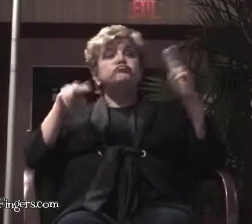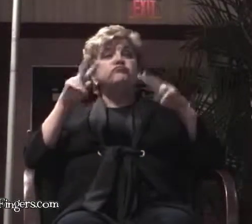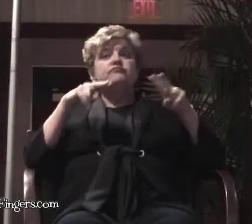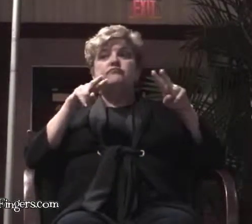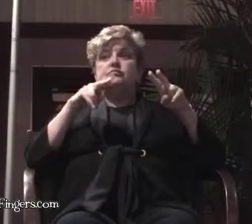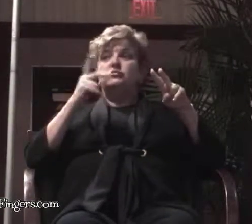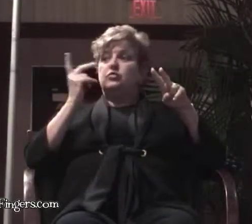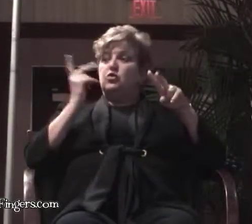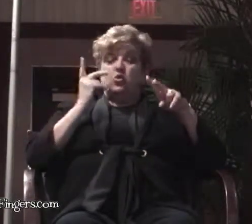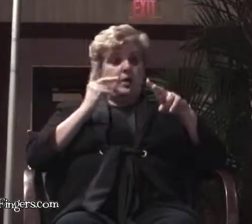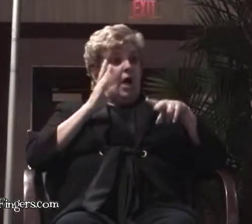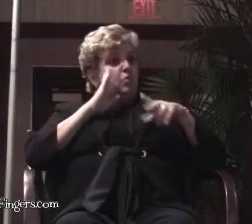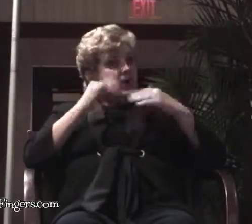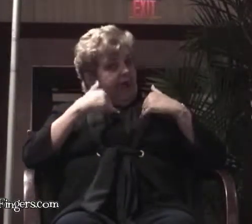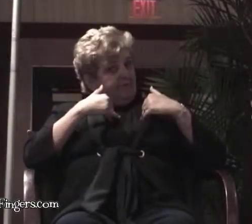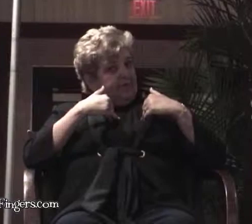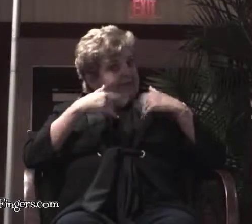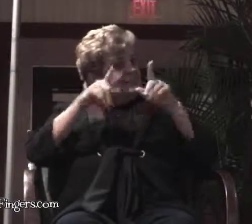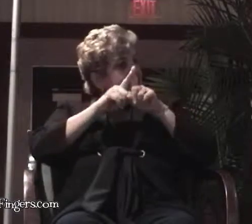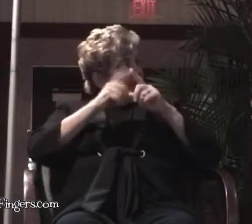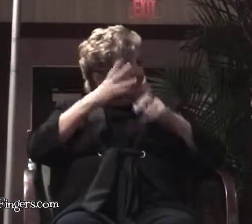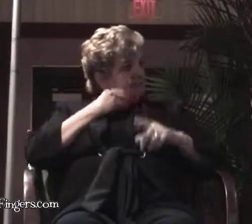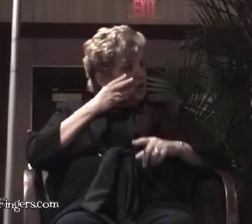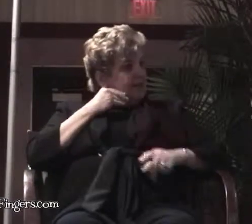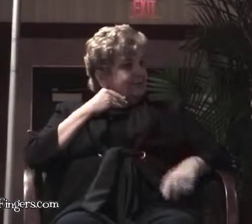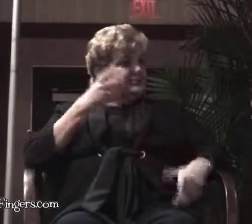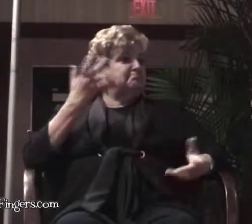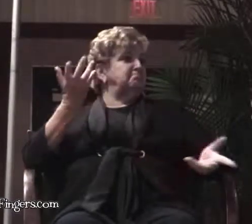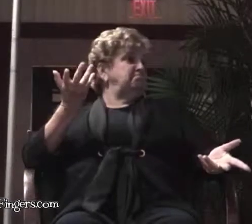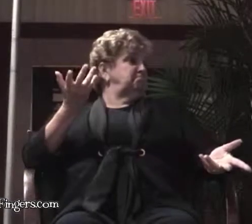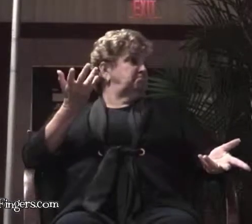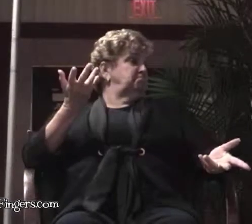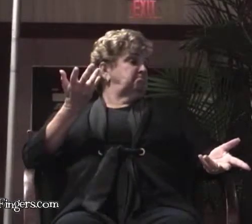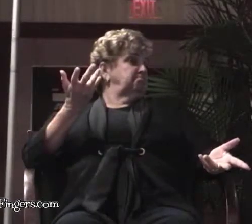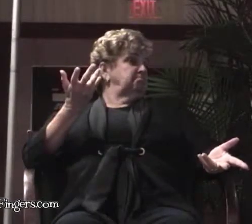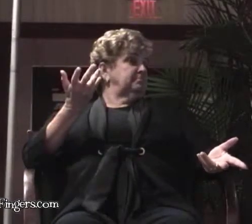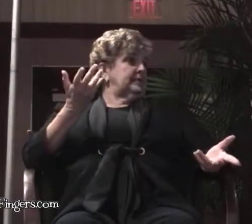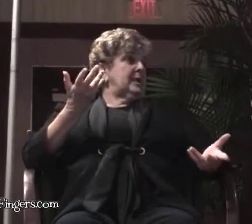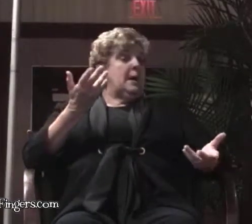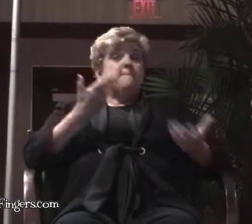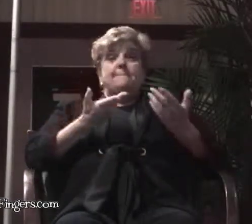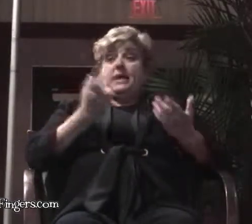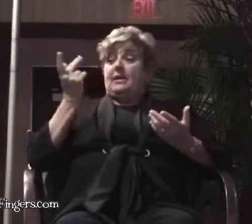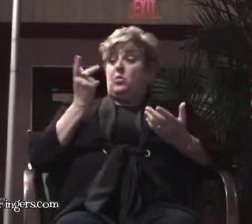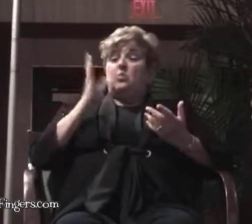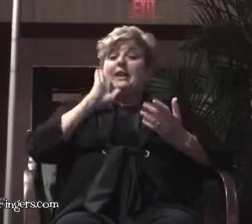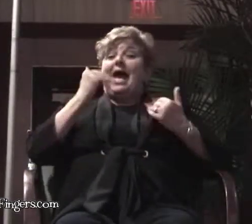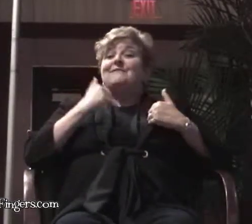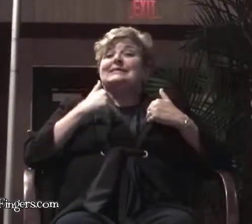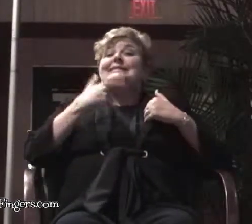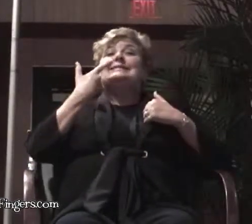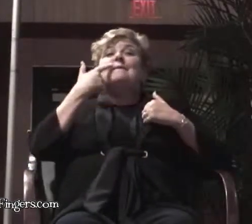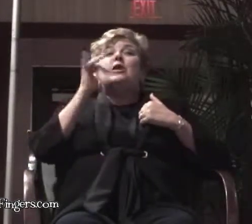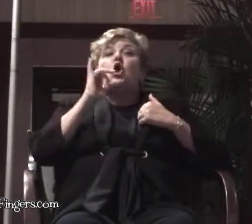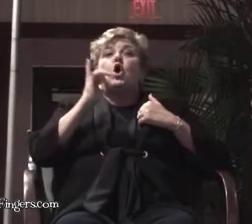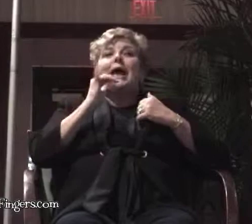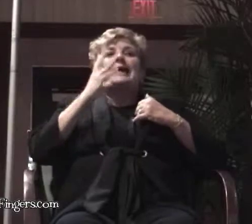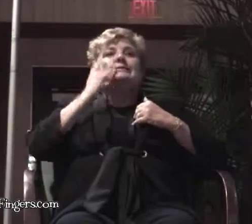experience. Not true. We might have a similar experience, but we don't have the same experience. Because I don't know what